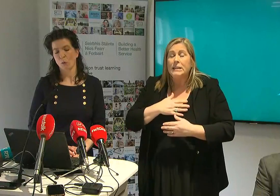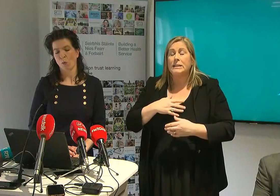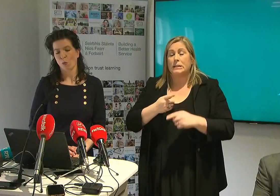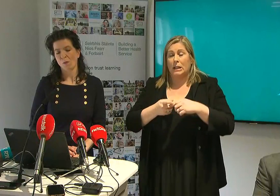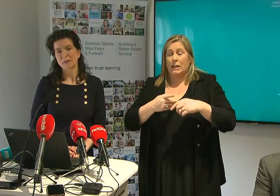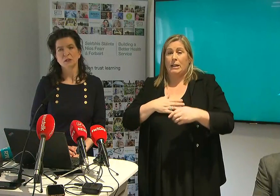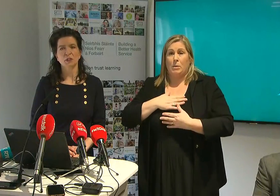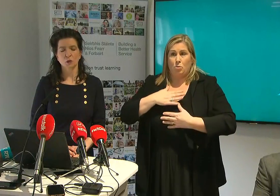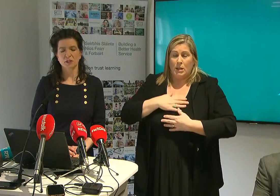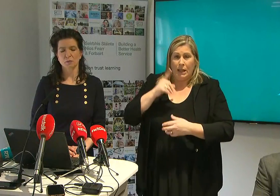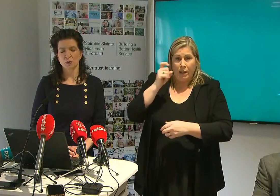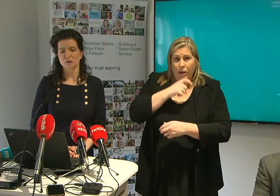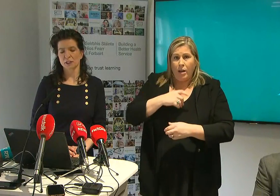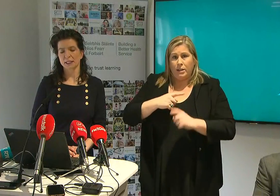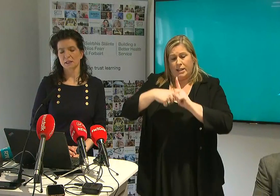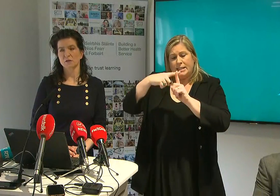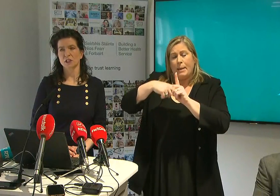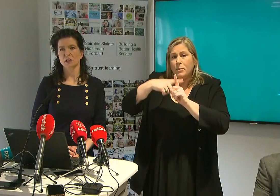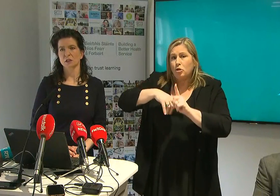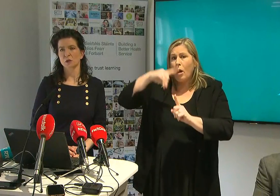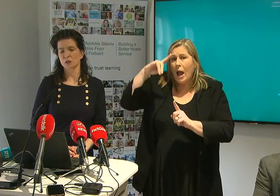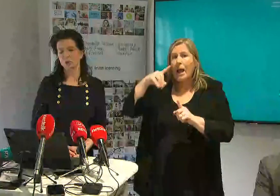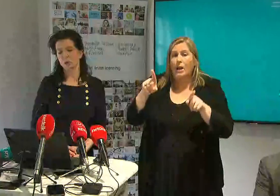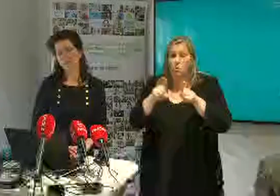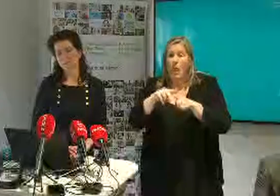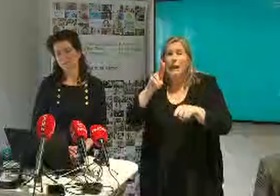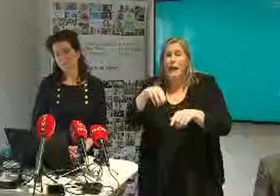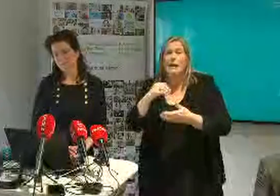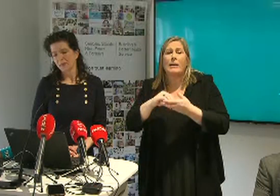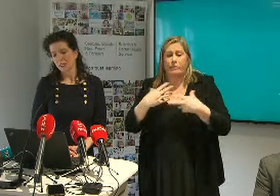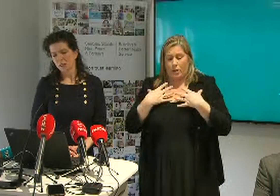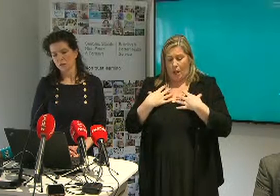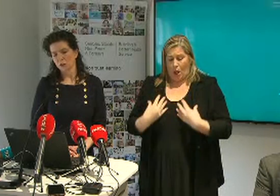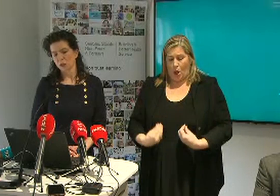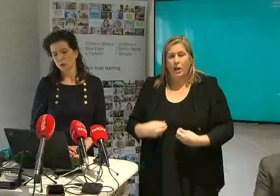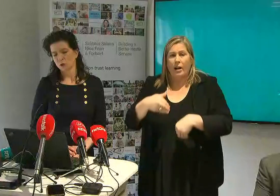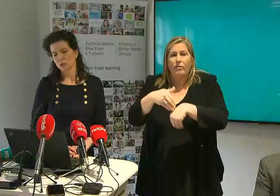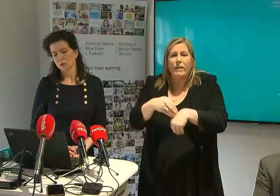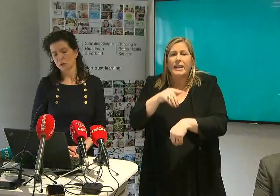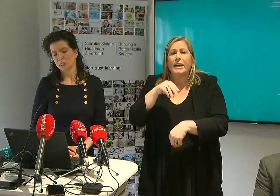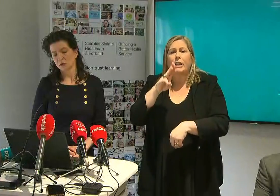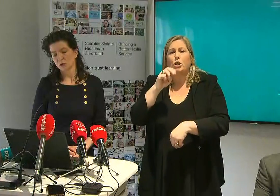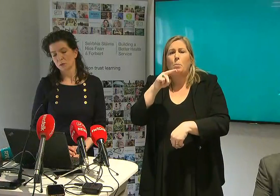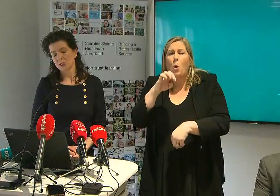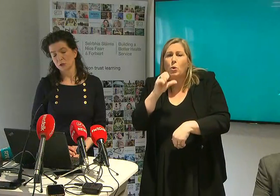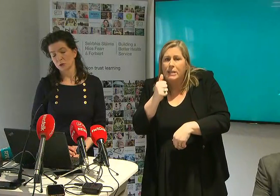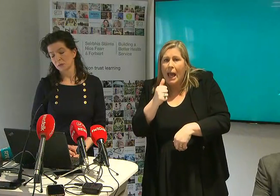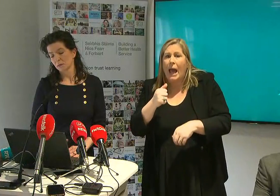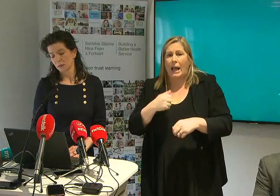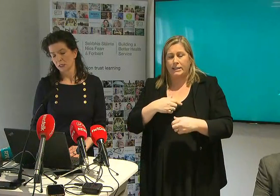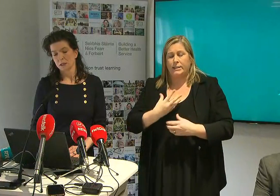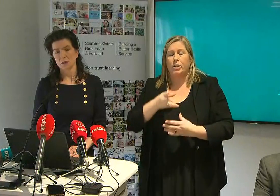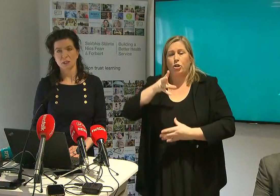fever. We know that in more severe cases, infection can cause pneumonia and severe acute respiratory